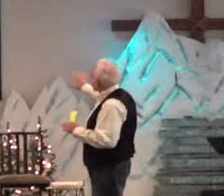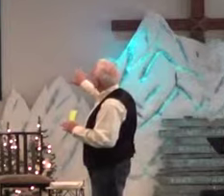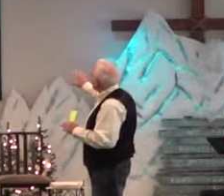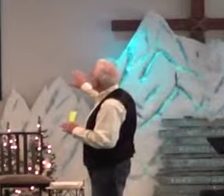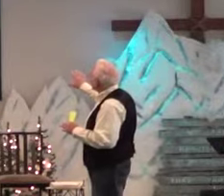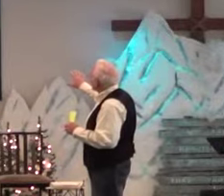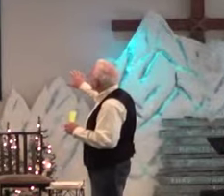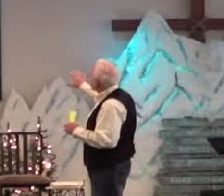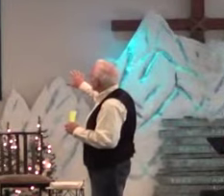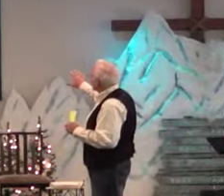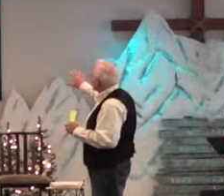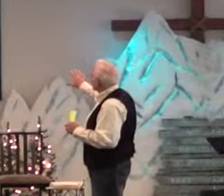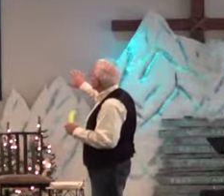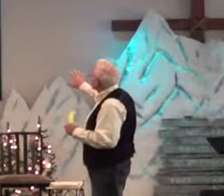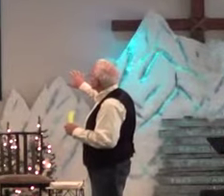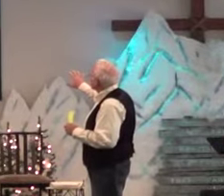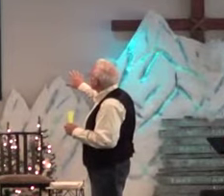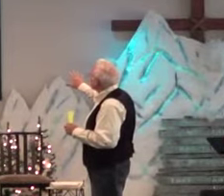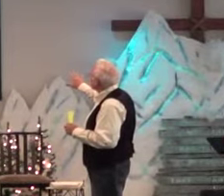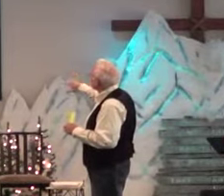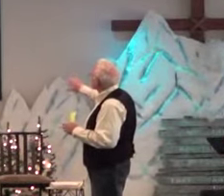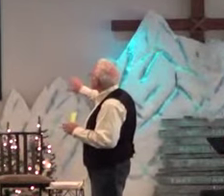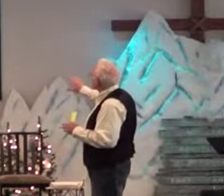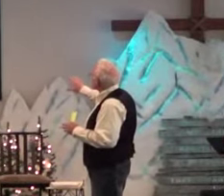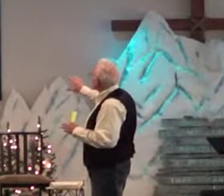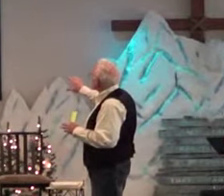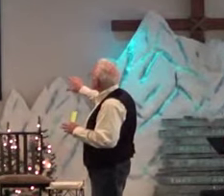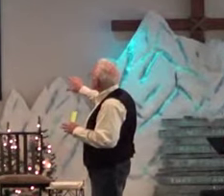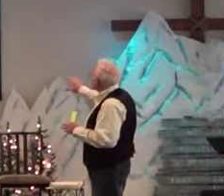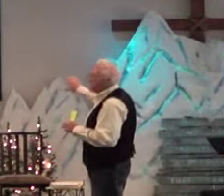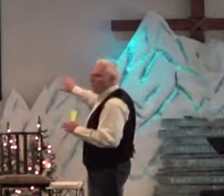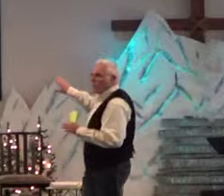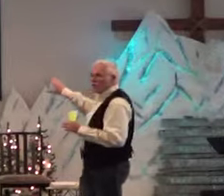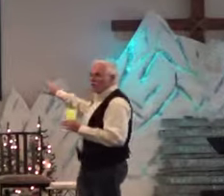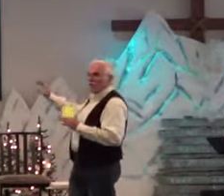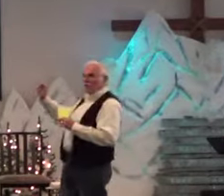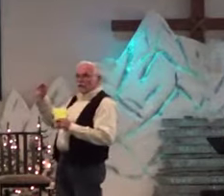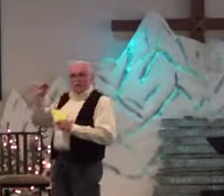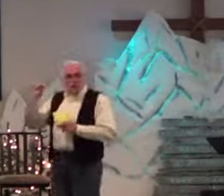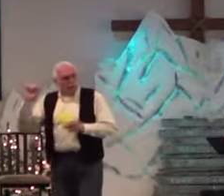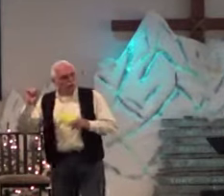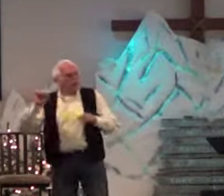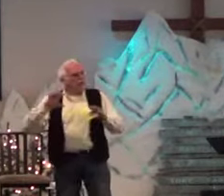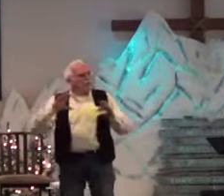put our announcements up here, and they scroll. Melissa very